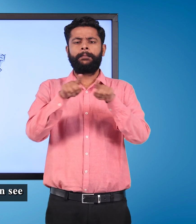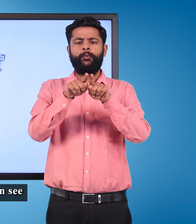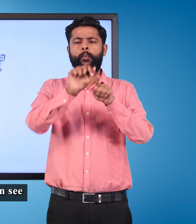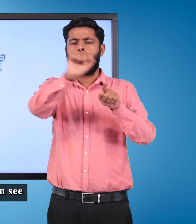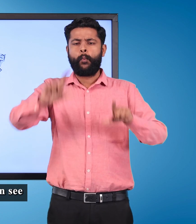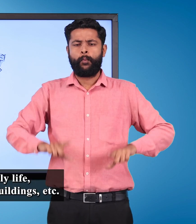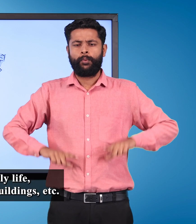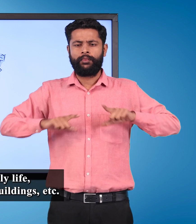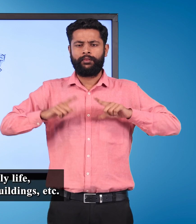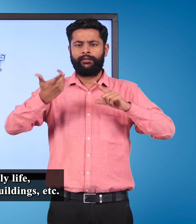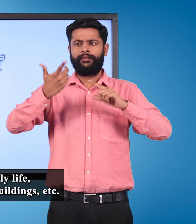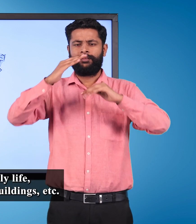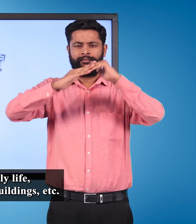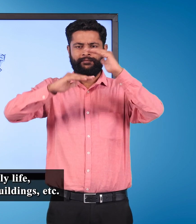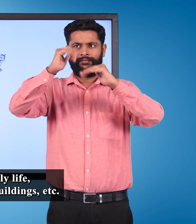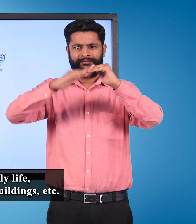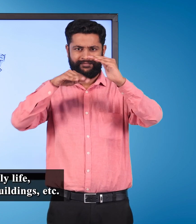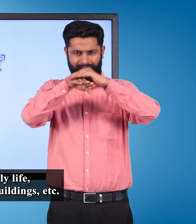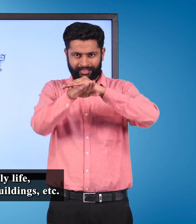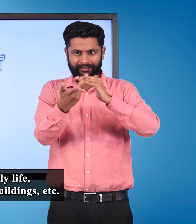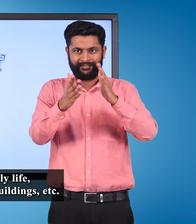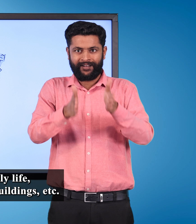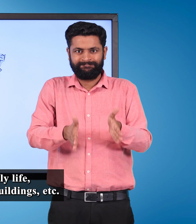As you can see in your daily life around you, in buildings, etc.